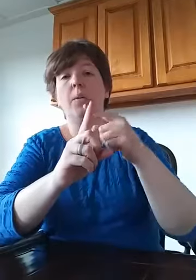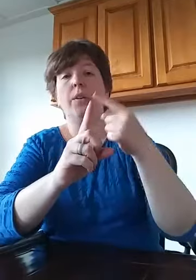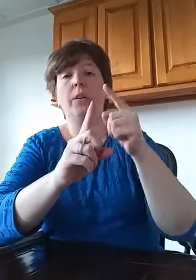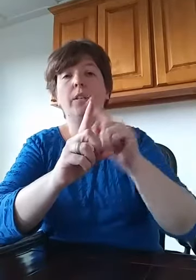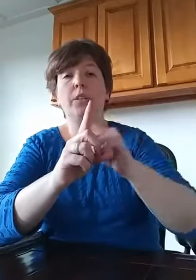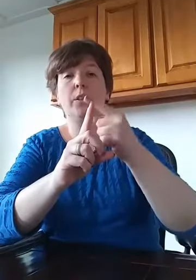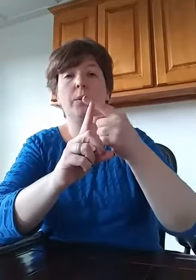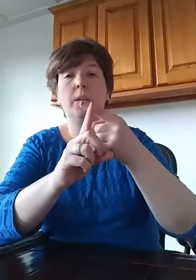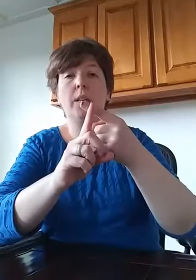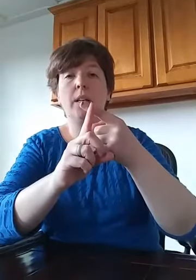Or you could do